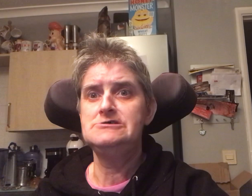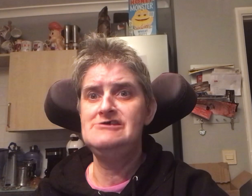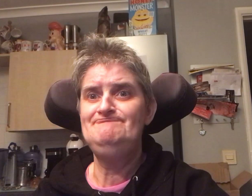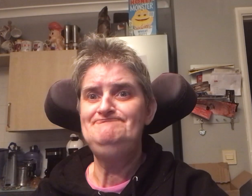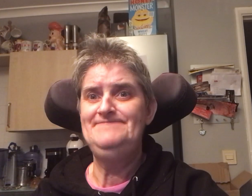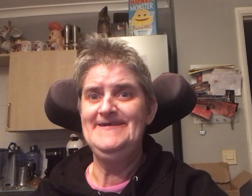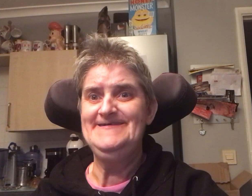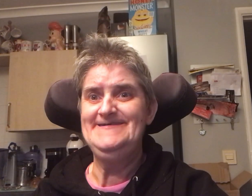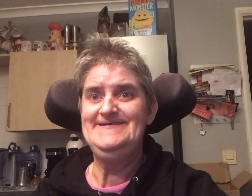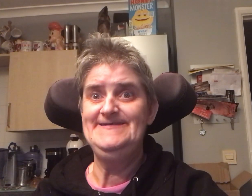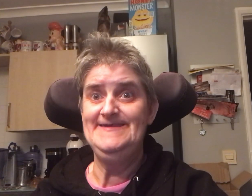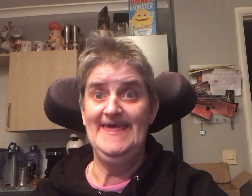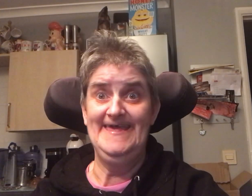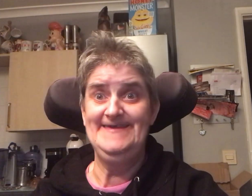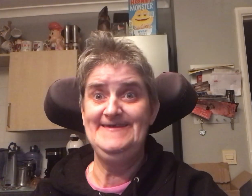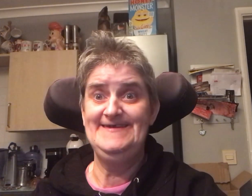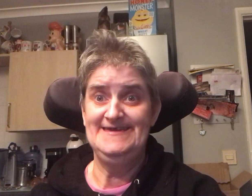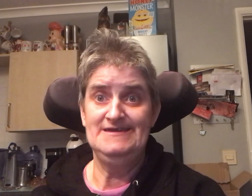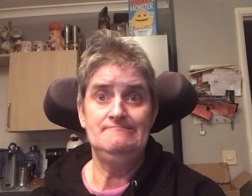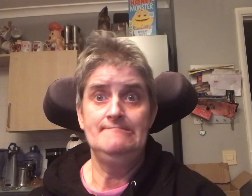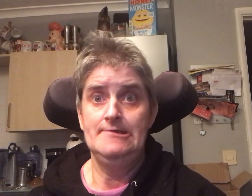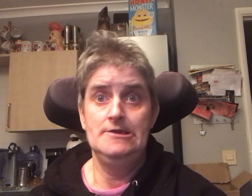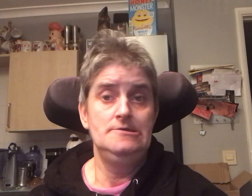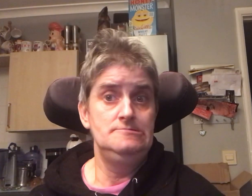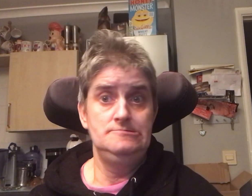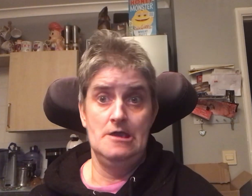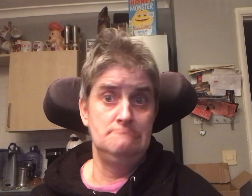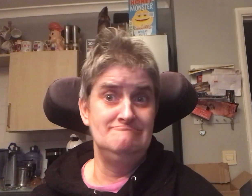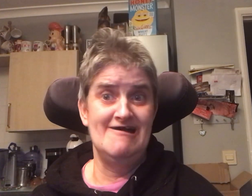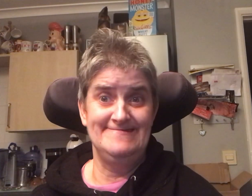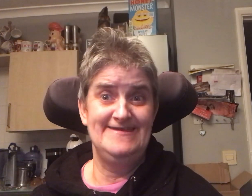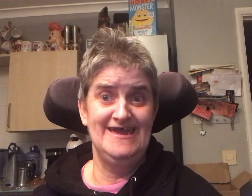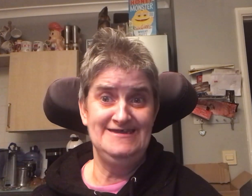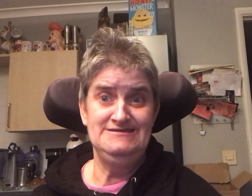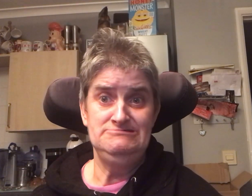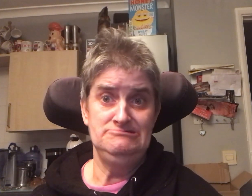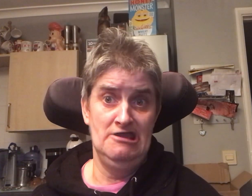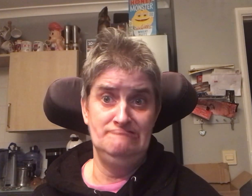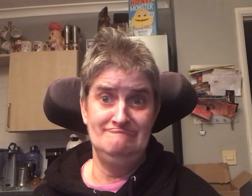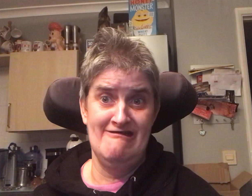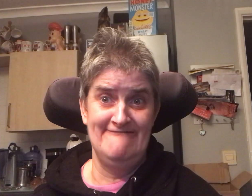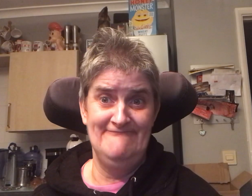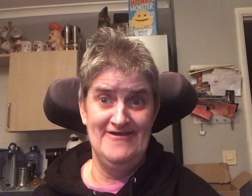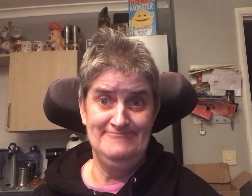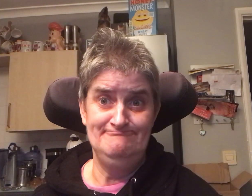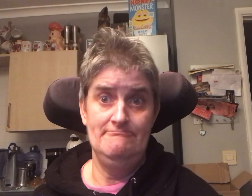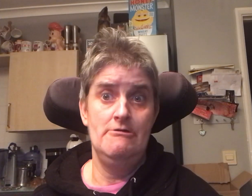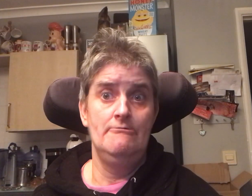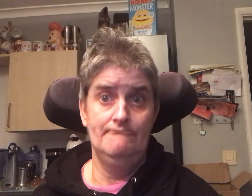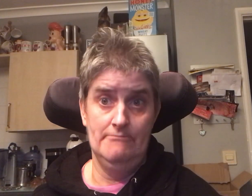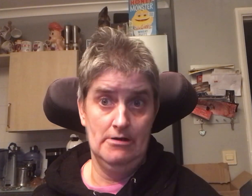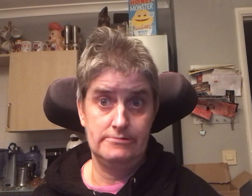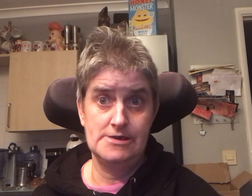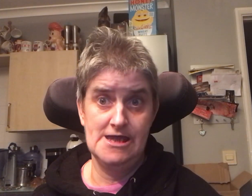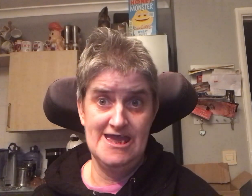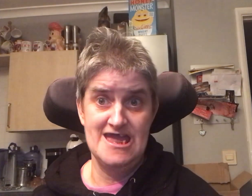smuggling business? No ranting, no ranting, work it.